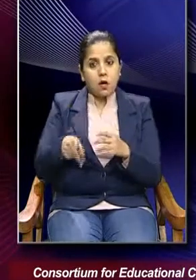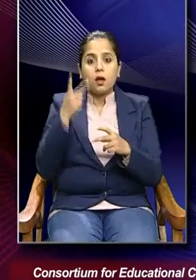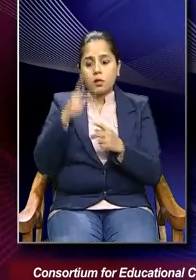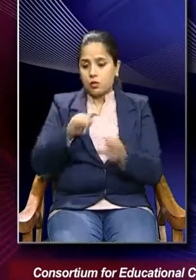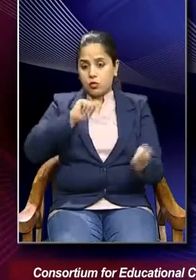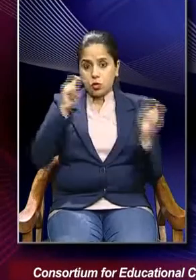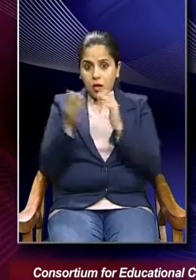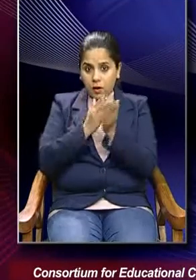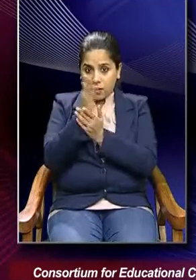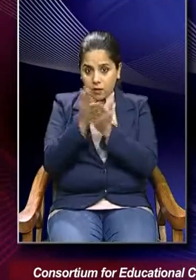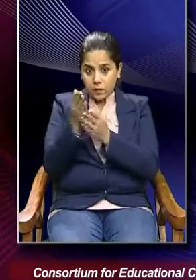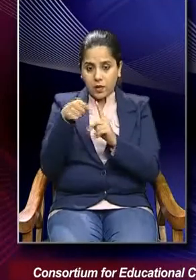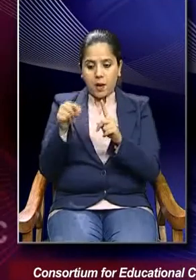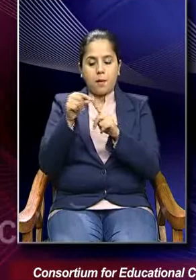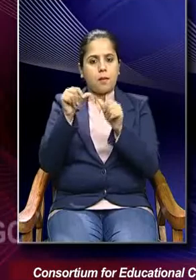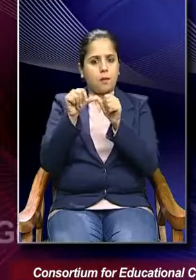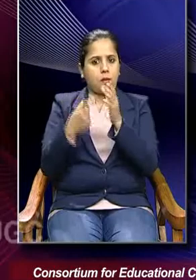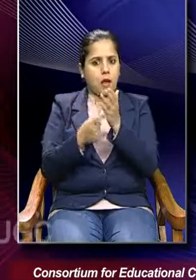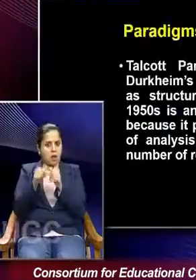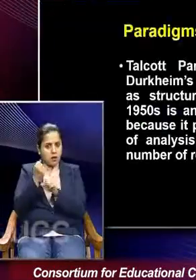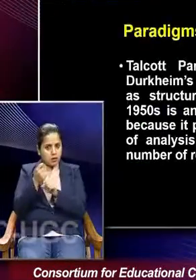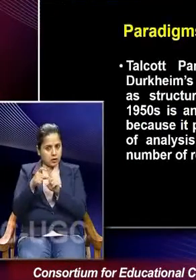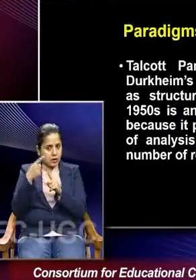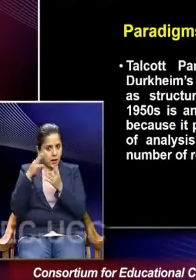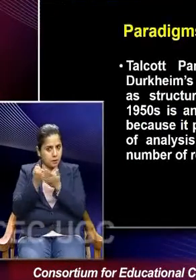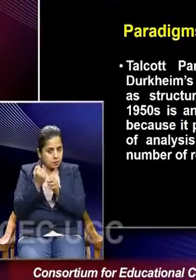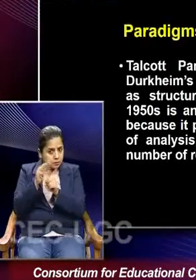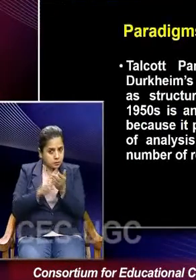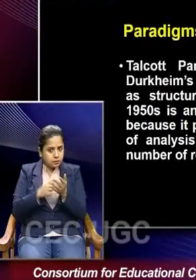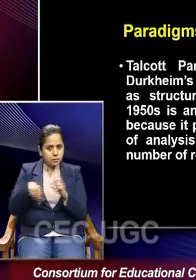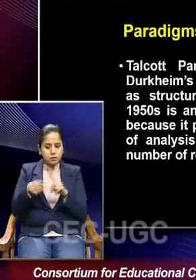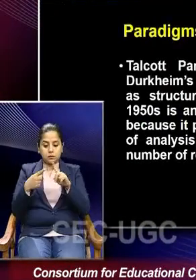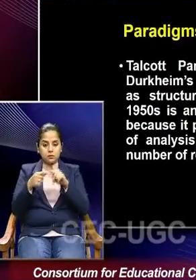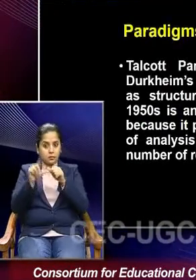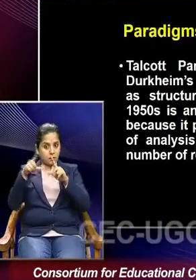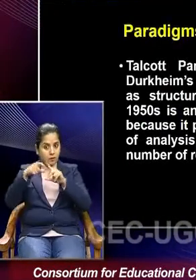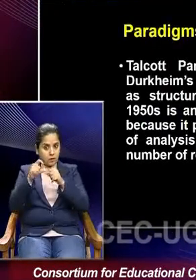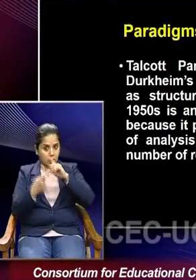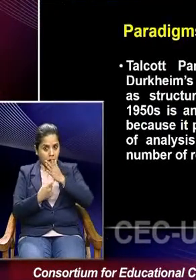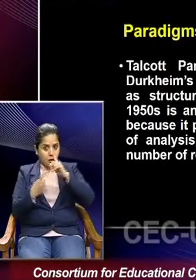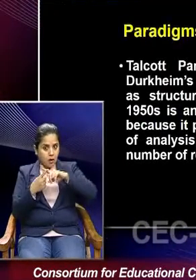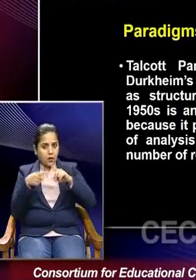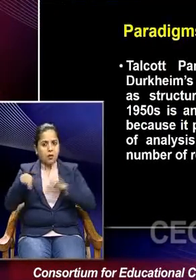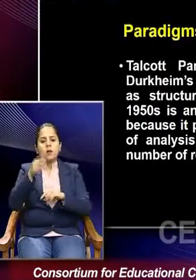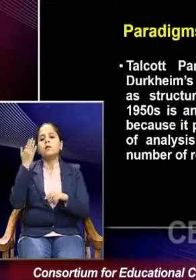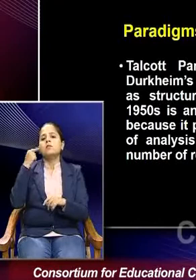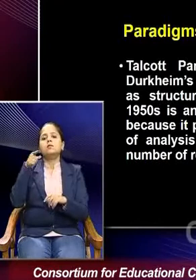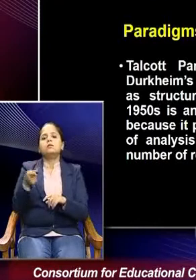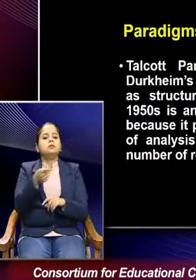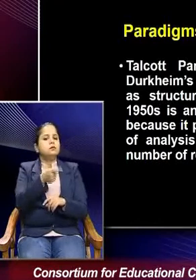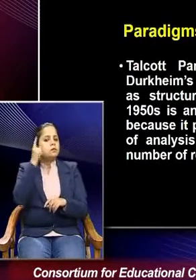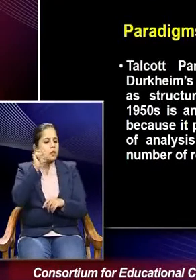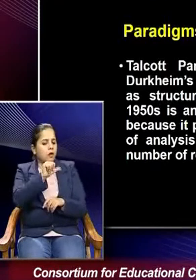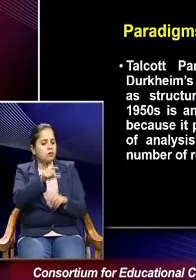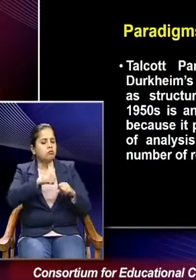Paradigm, when we talk about paradigm, we also talk about Talcott-Parsons. And Talcott-Parsons reformulated Durkheim and other